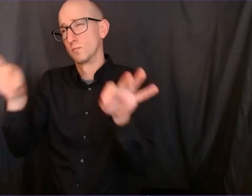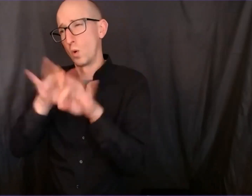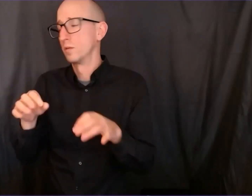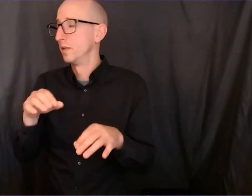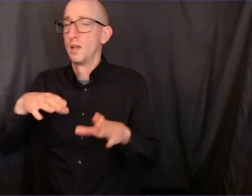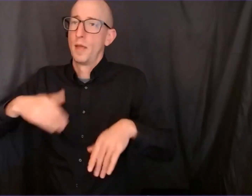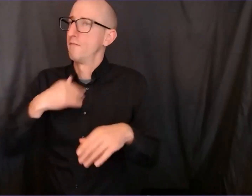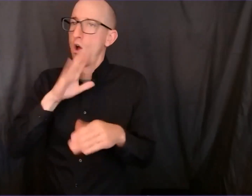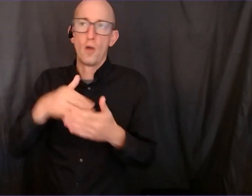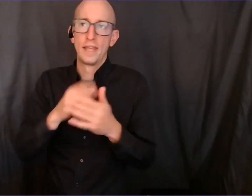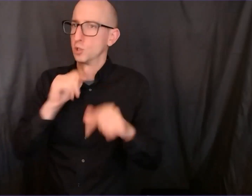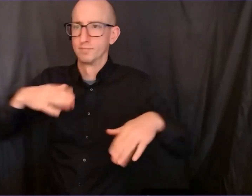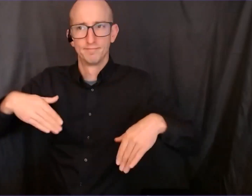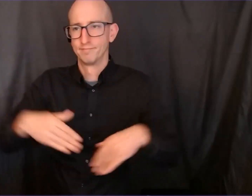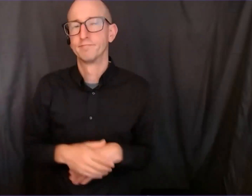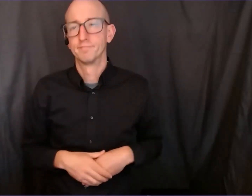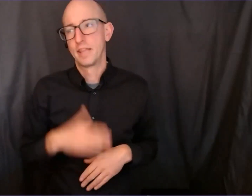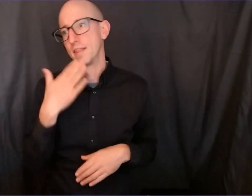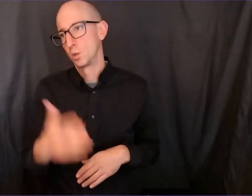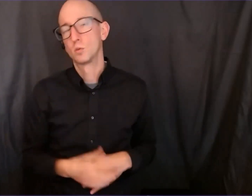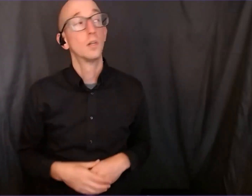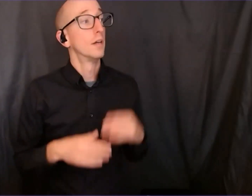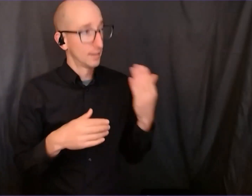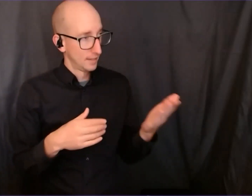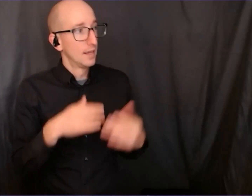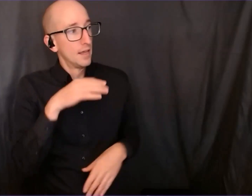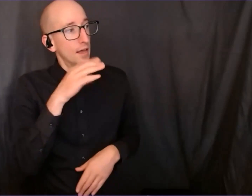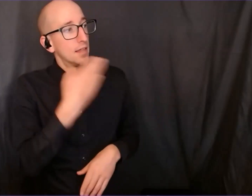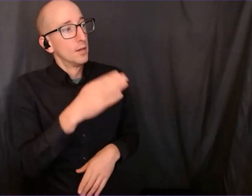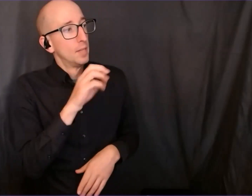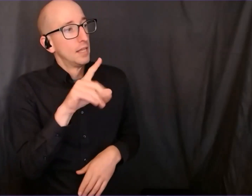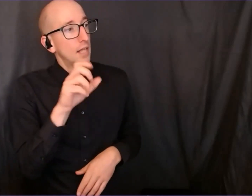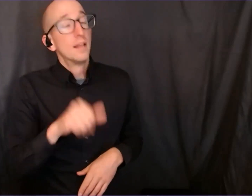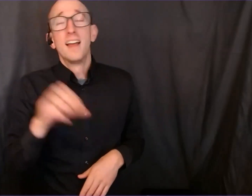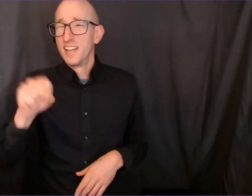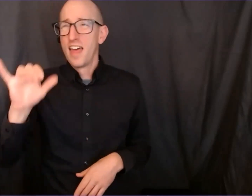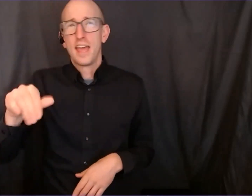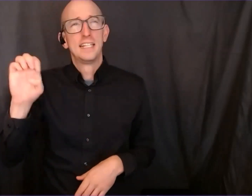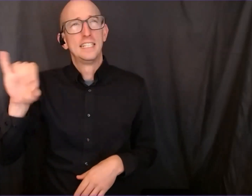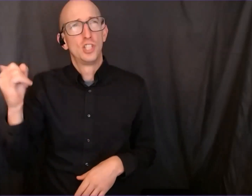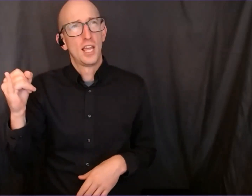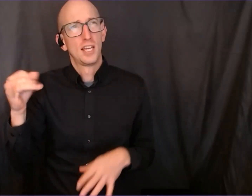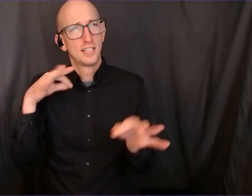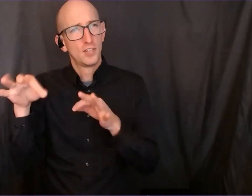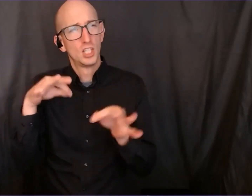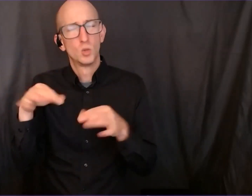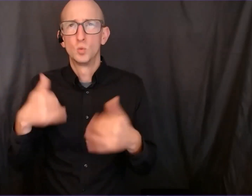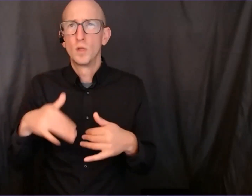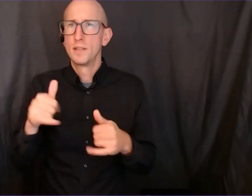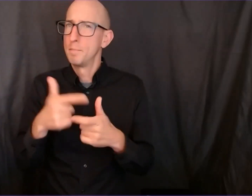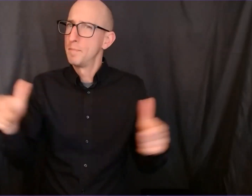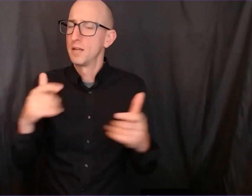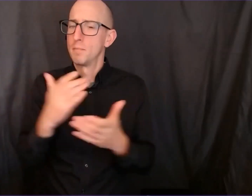Thank you, Melissa. Yeah, and the EJ definition is definitely a sort of a big part of